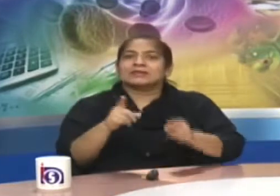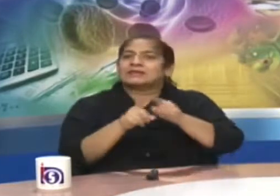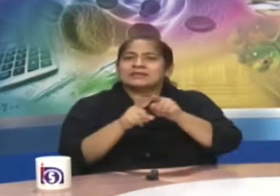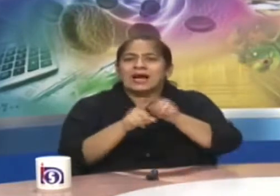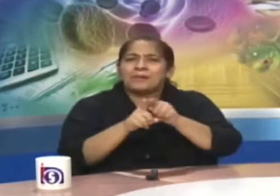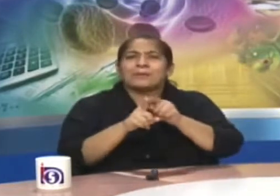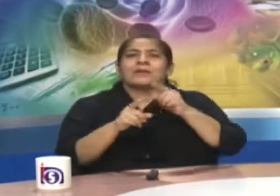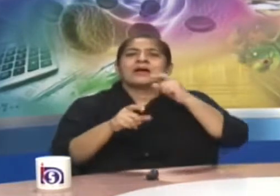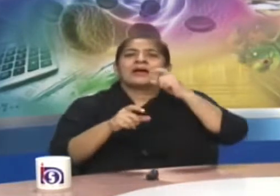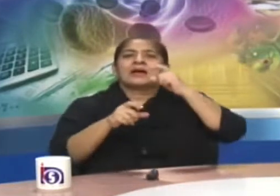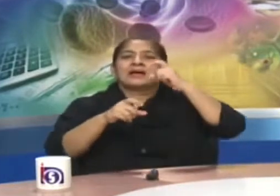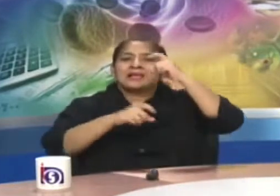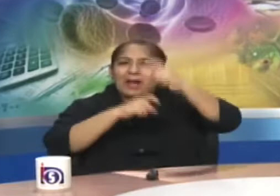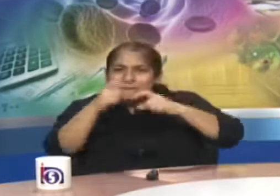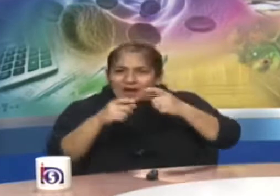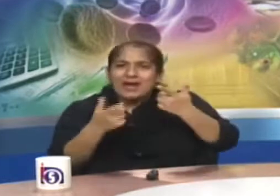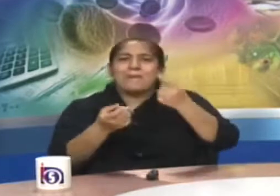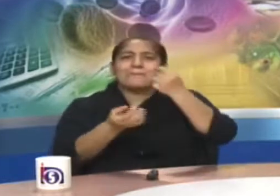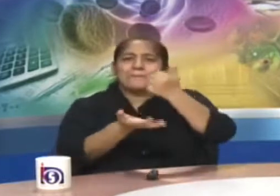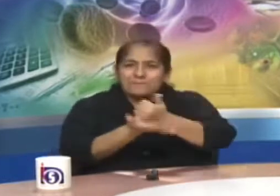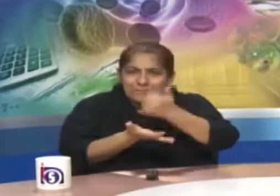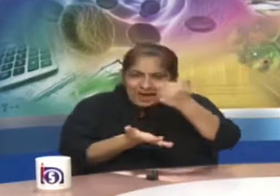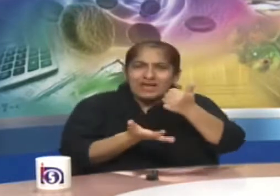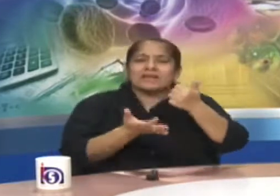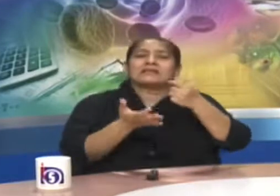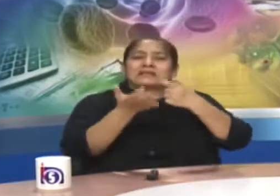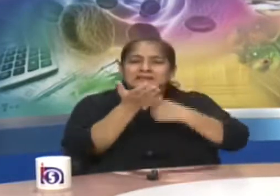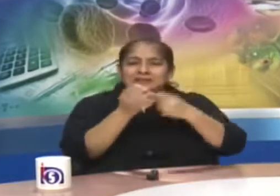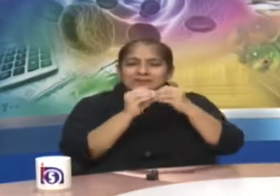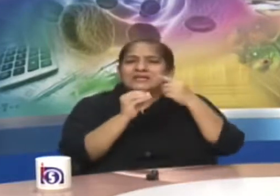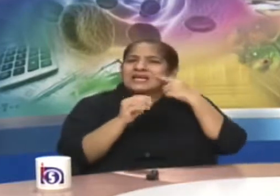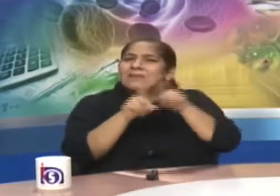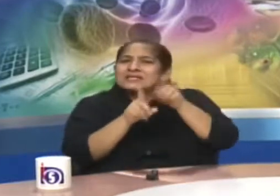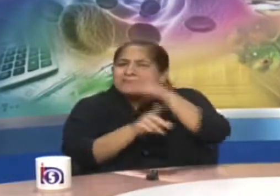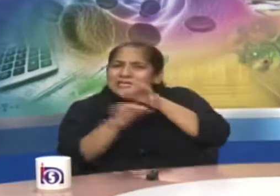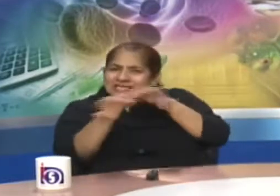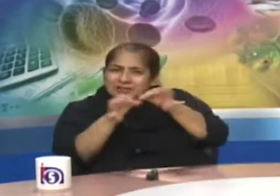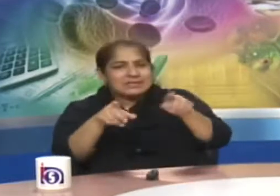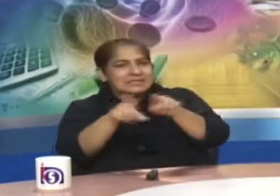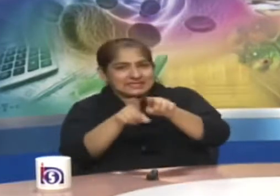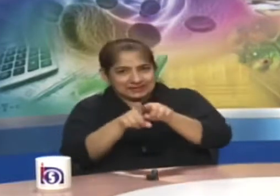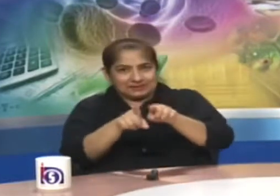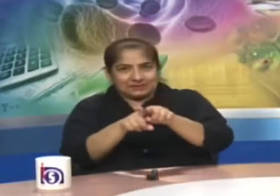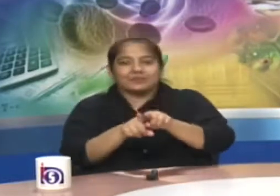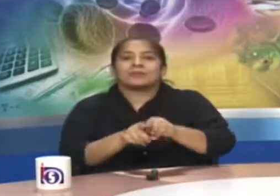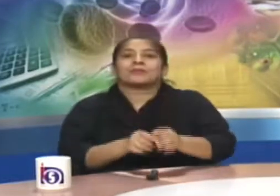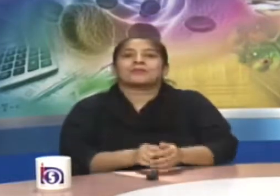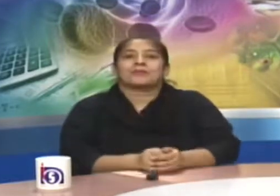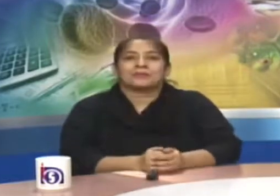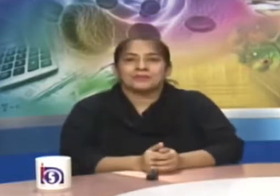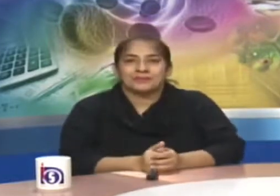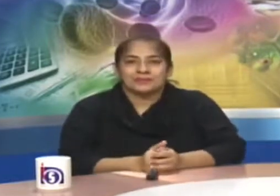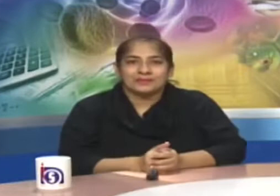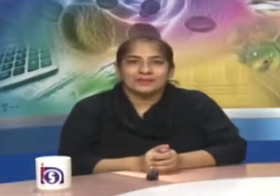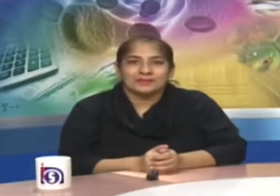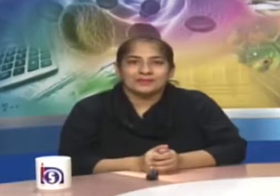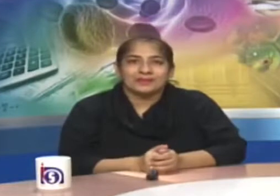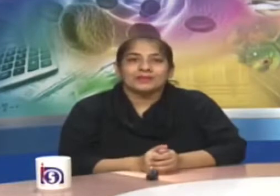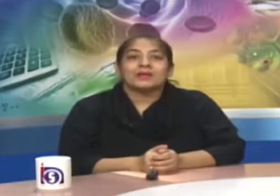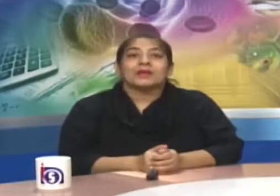Beside that, you can see commercial banks like RBI, we already discussed earlier.